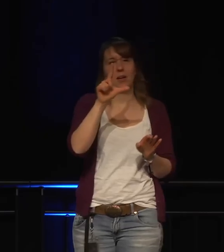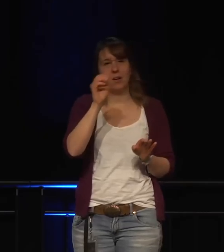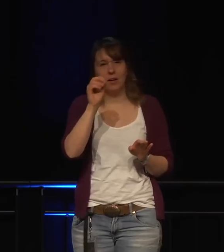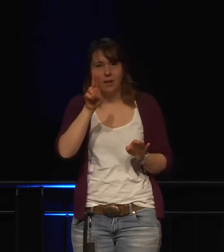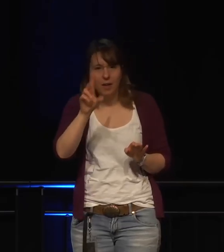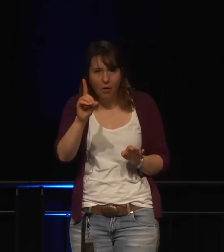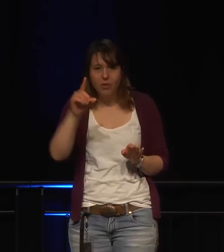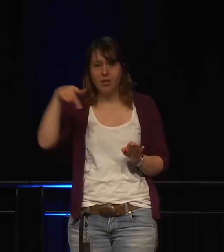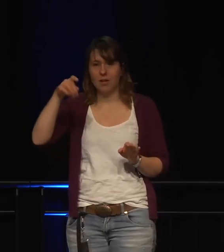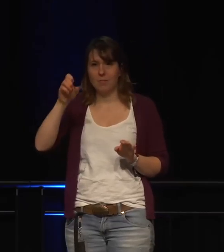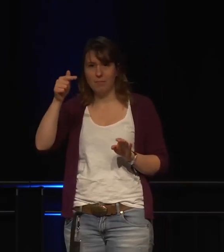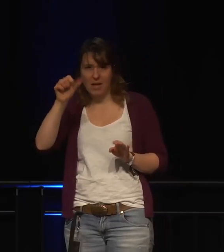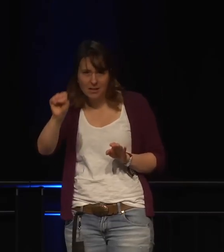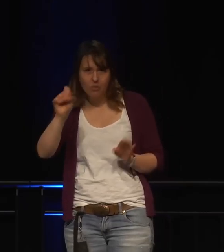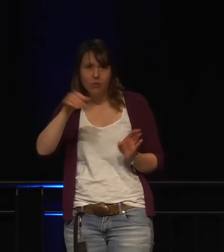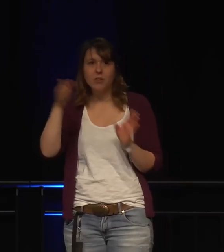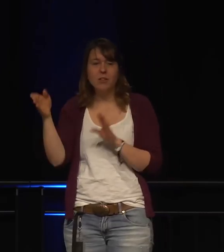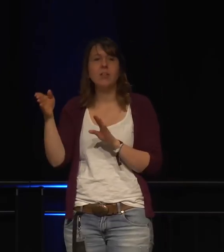is a...